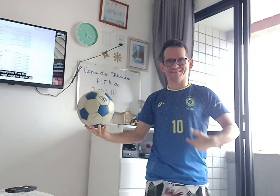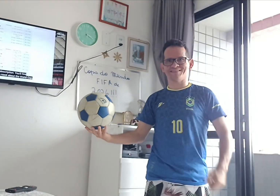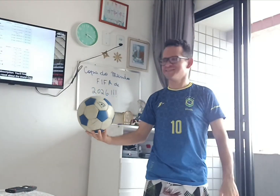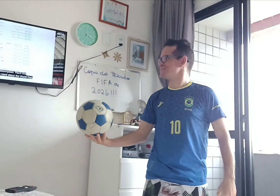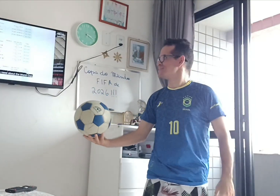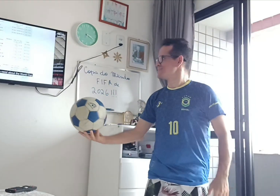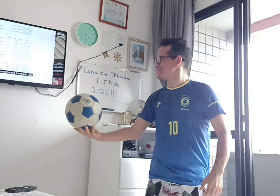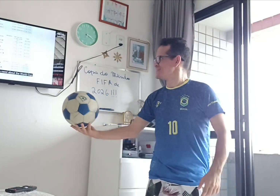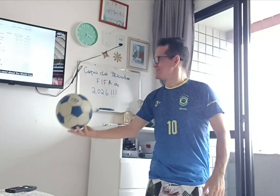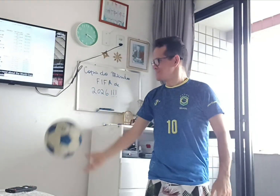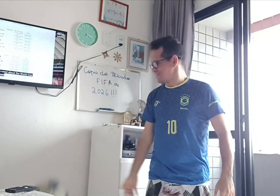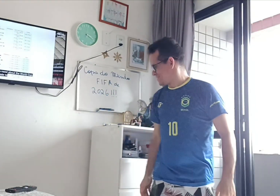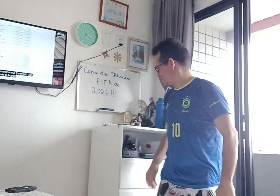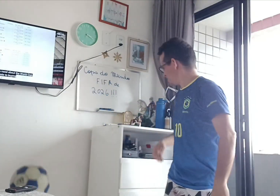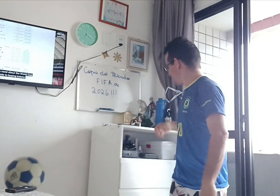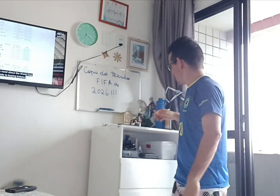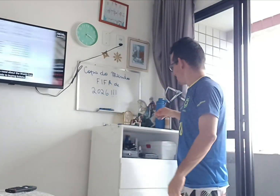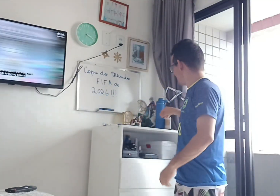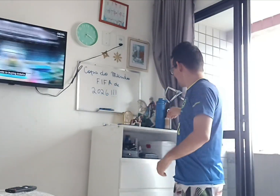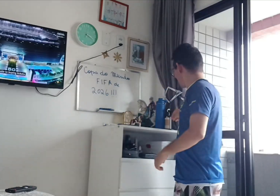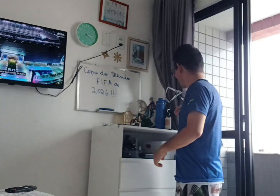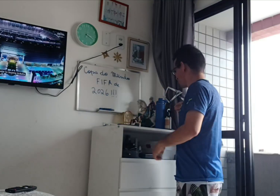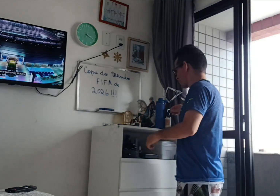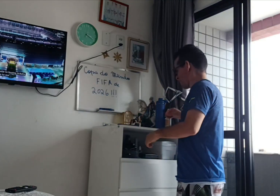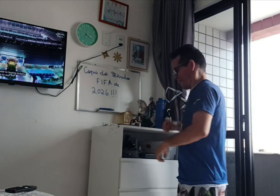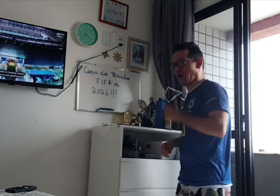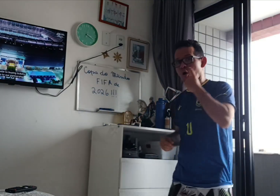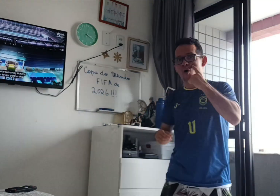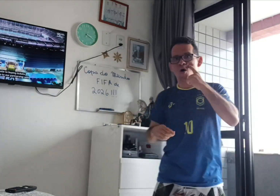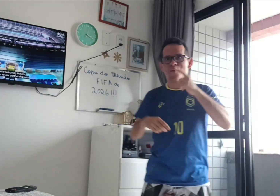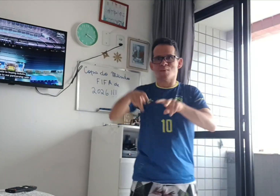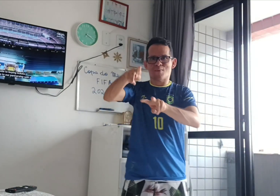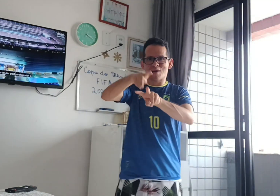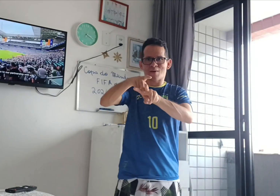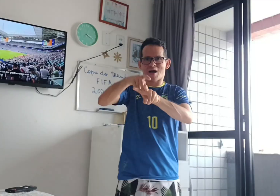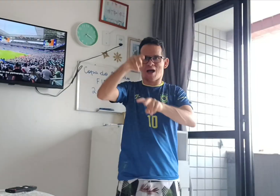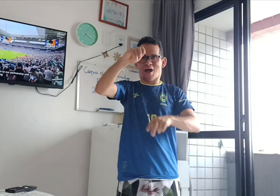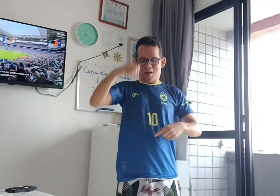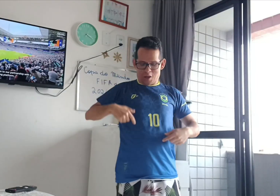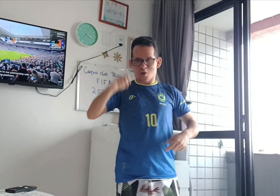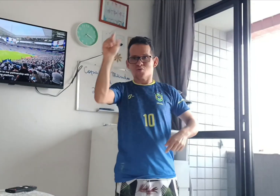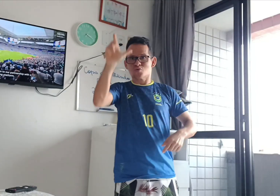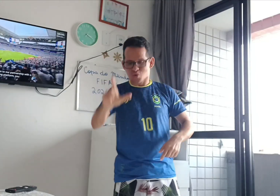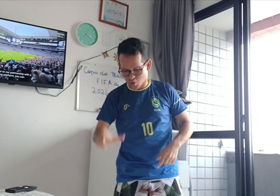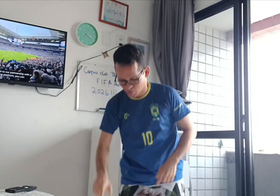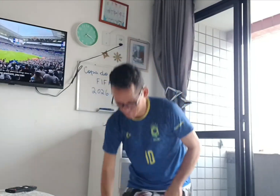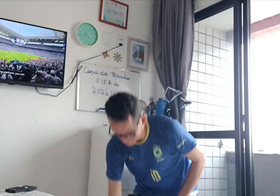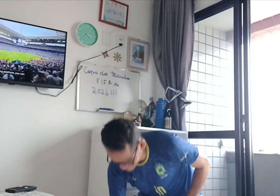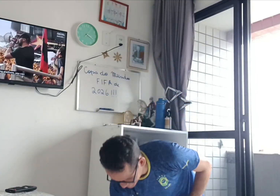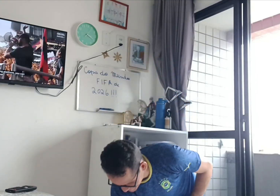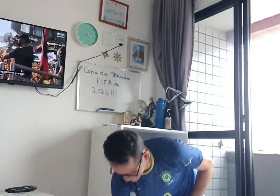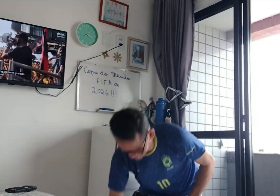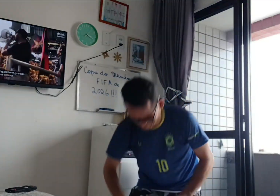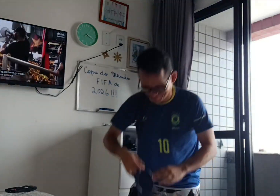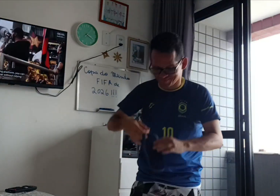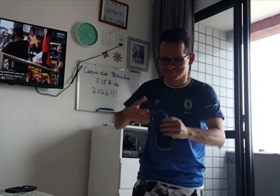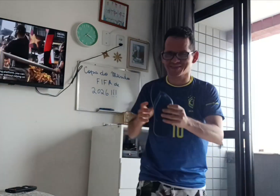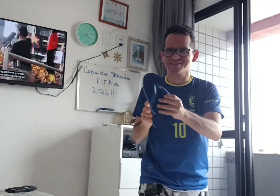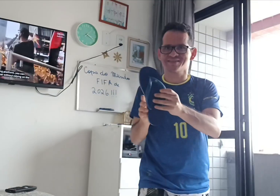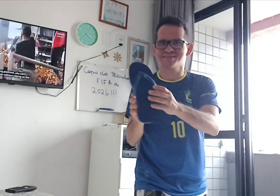Cup, plus a clear guide to buying tickets. Thanks to our partnership with a trusted ticketing platform, you can secure your seat without relying on the